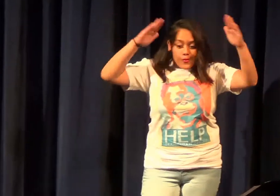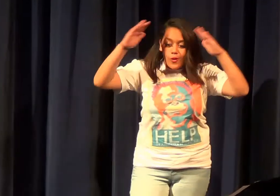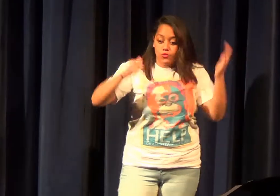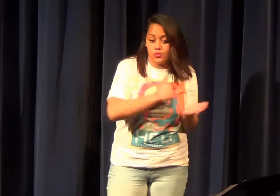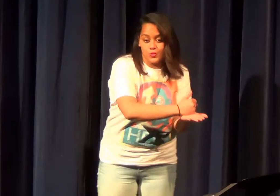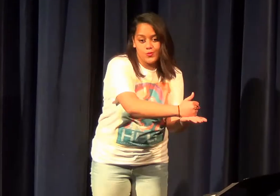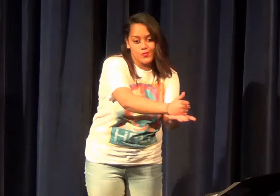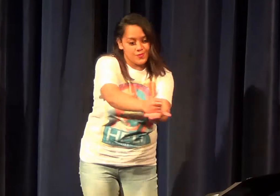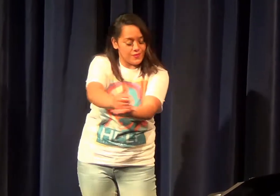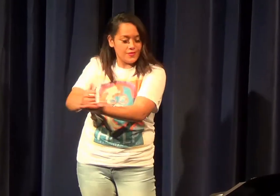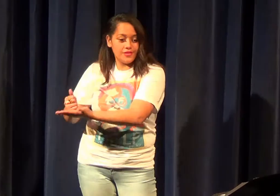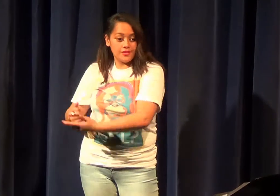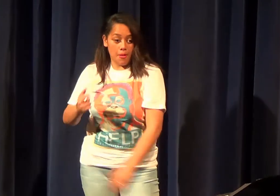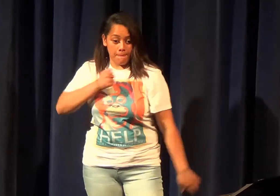Hello everyone. Kia ora ana.